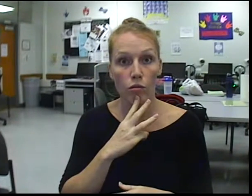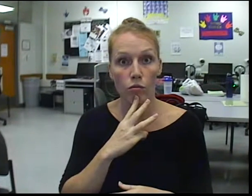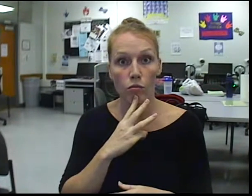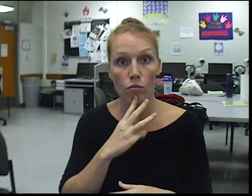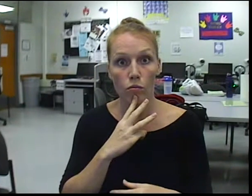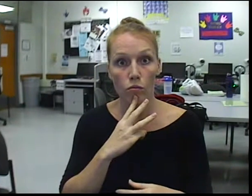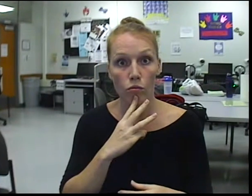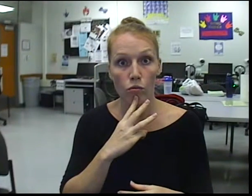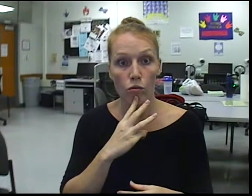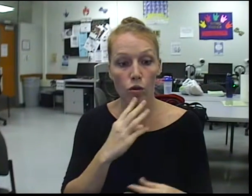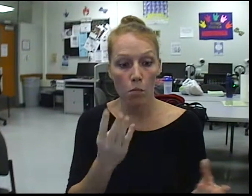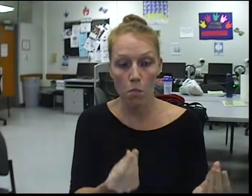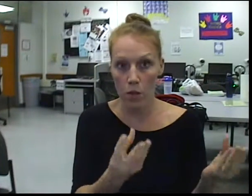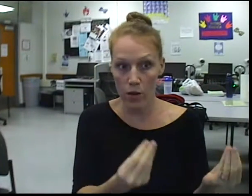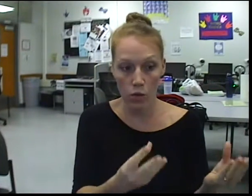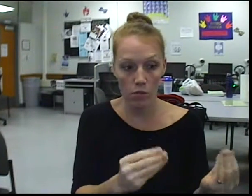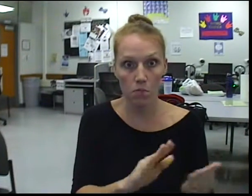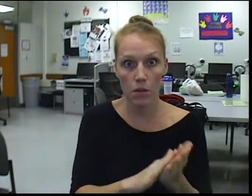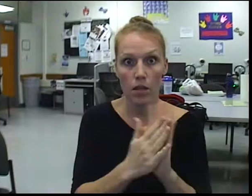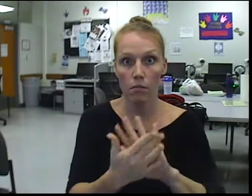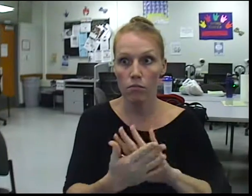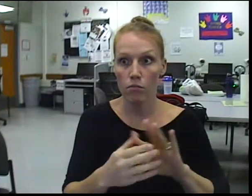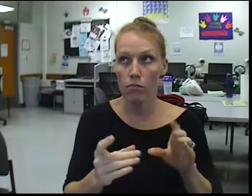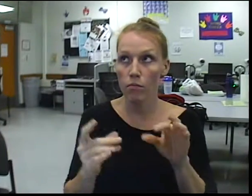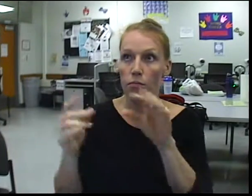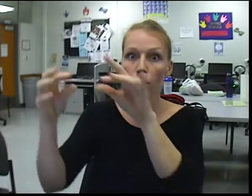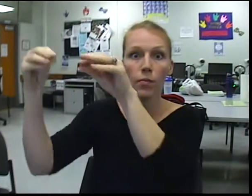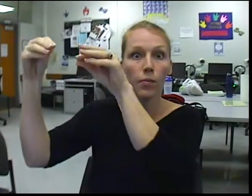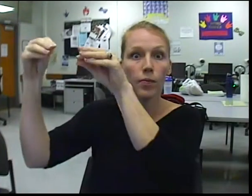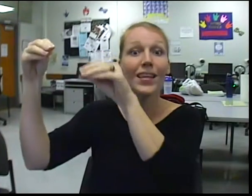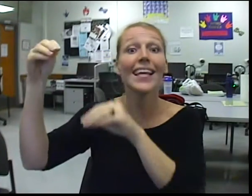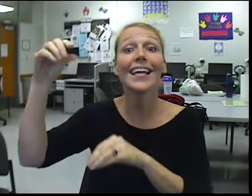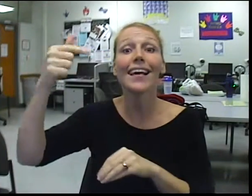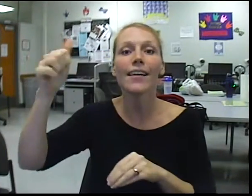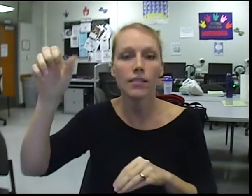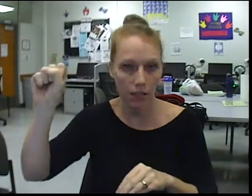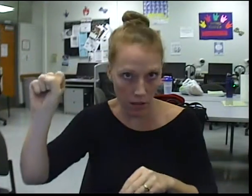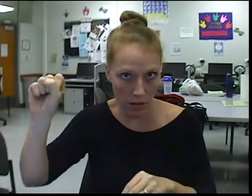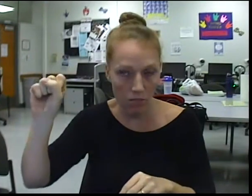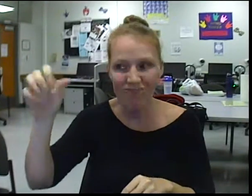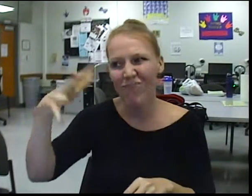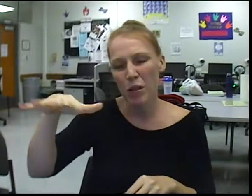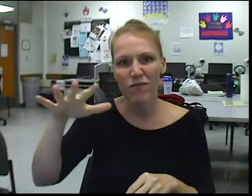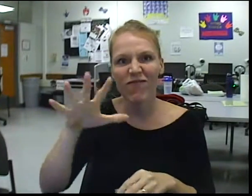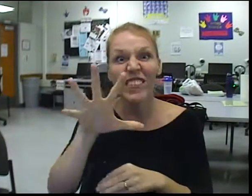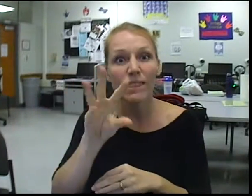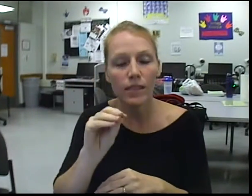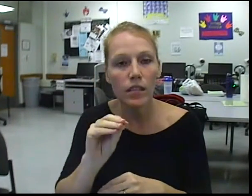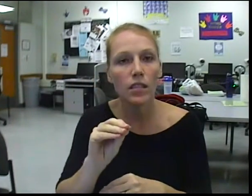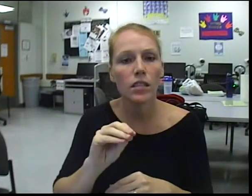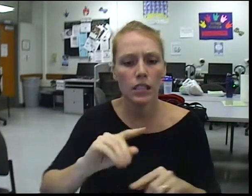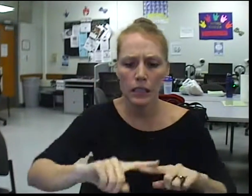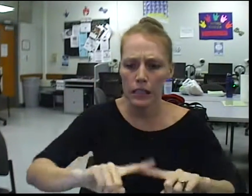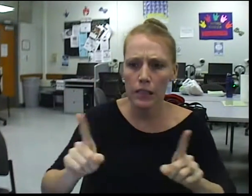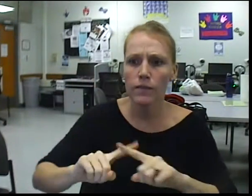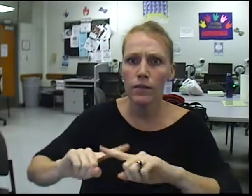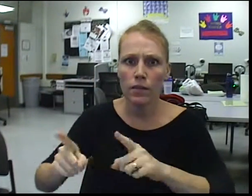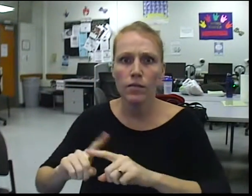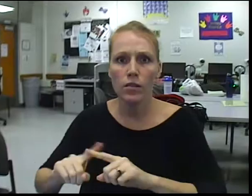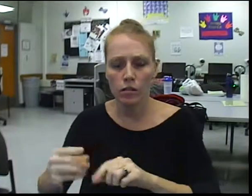phase. And there are probably 50 different variables that can influence the rate of evaporation, and we'll talk about a few